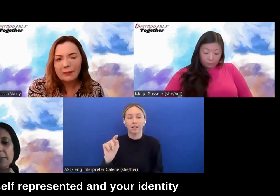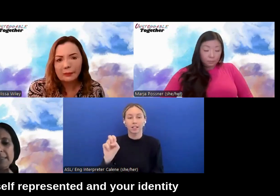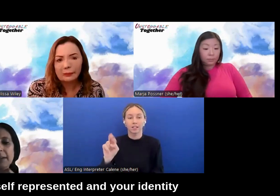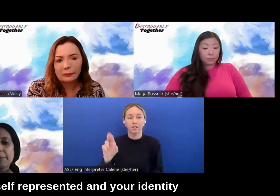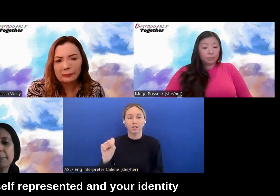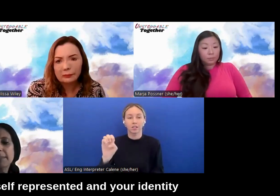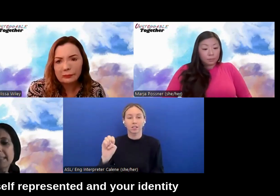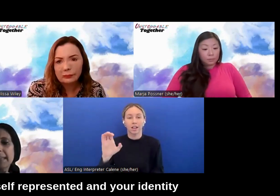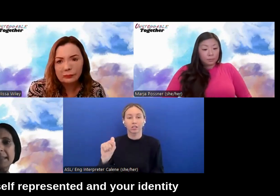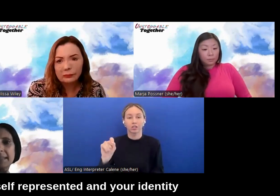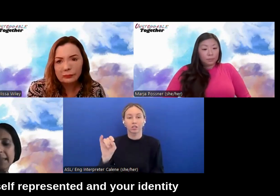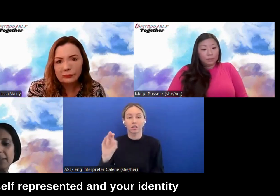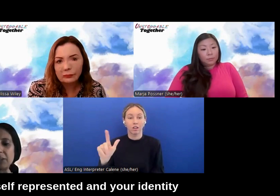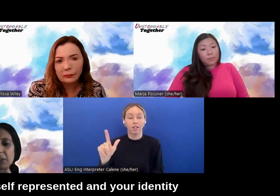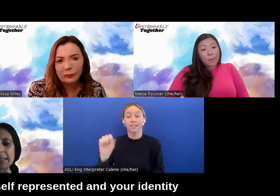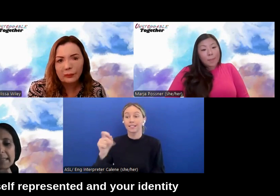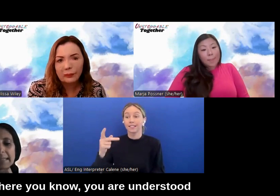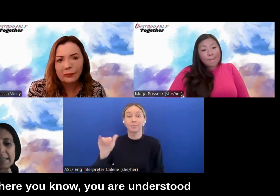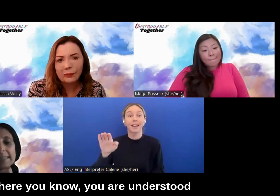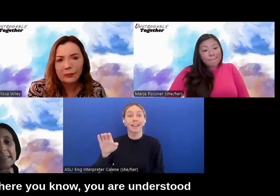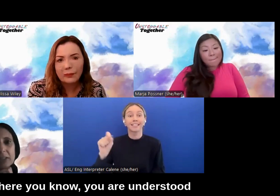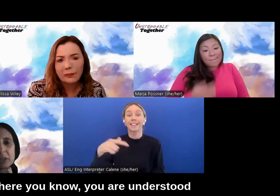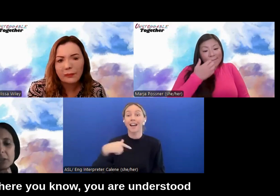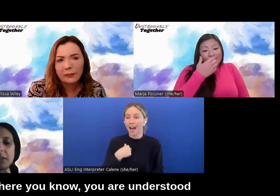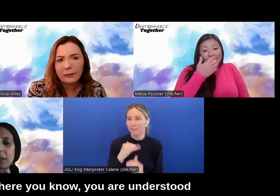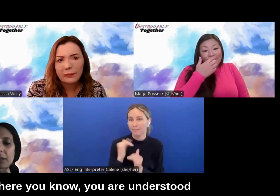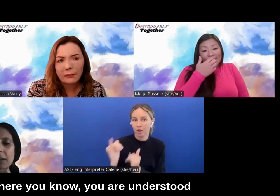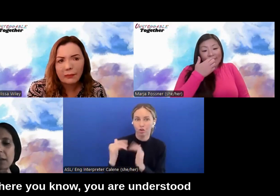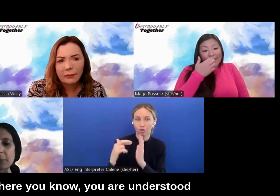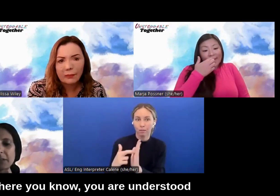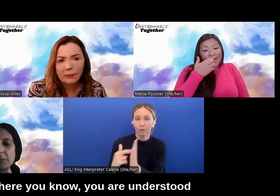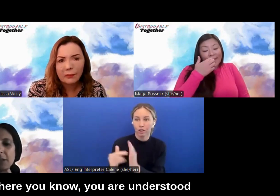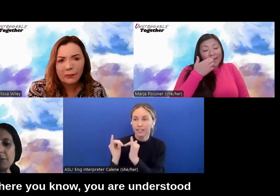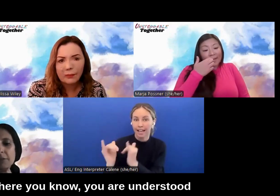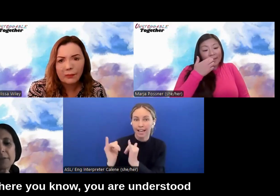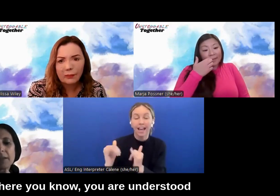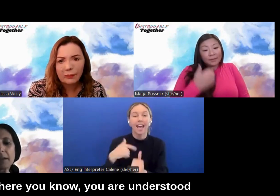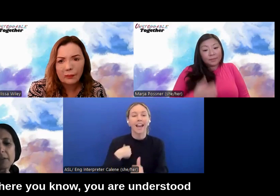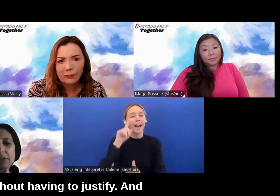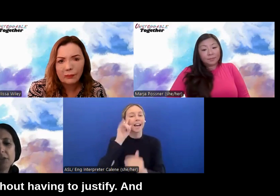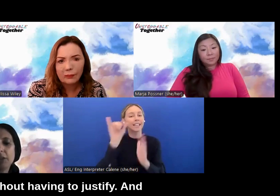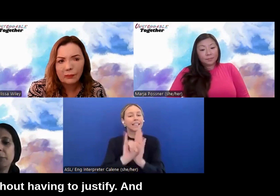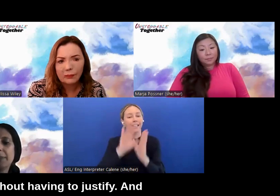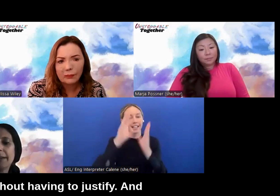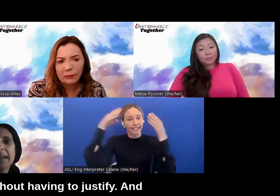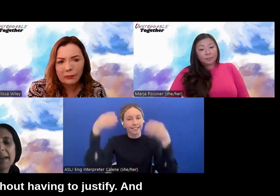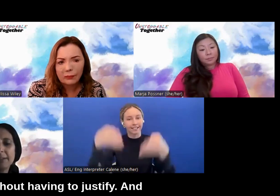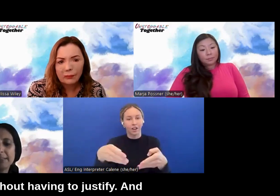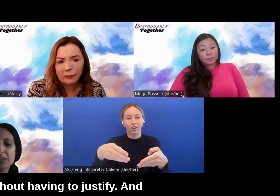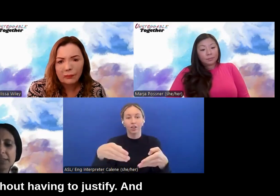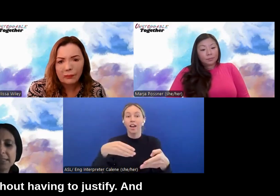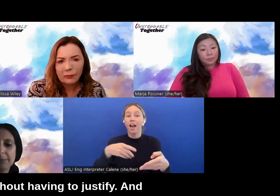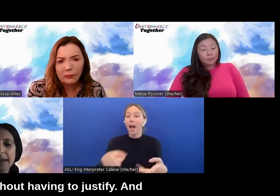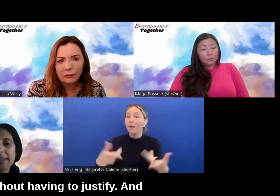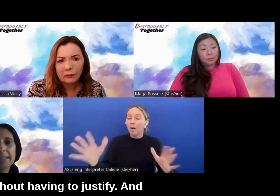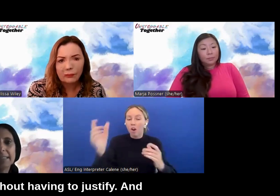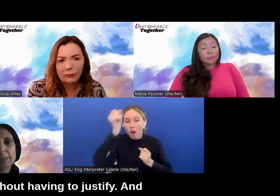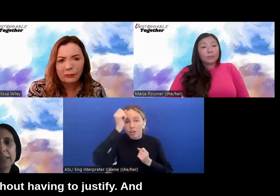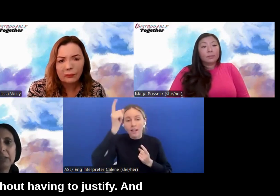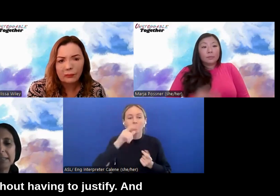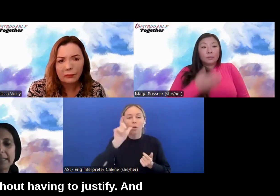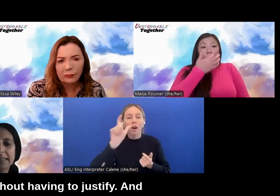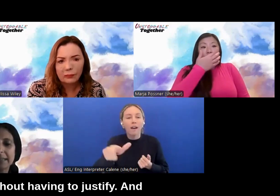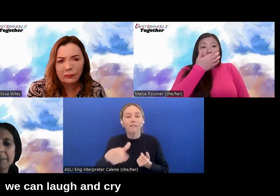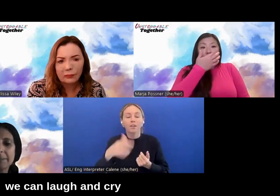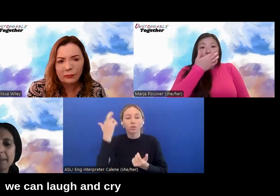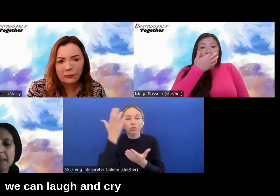see yourself represented and your identity centered, where you know you are understood without having to justify and explain